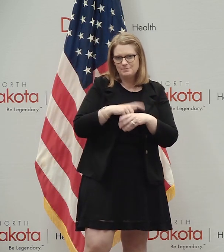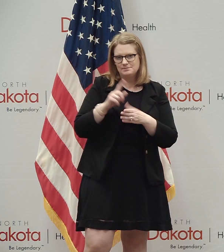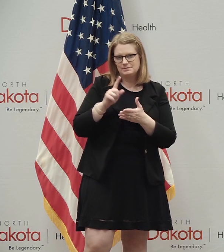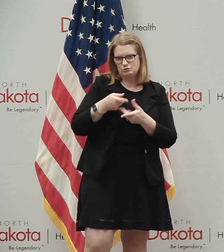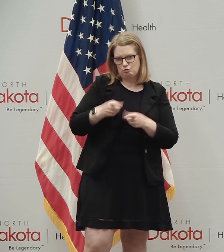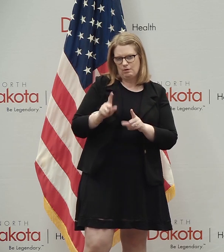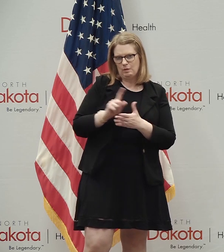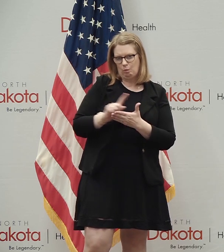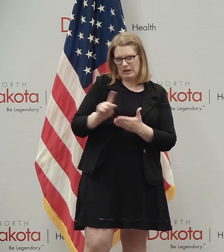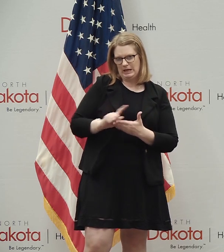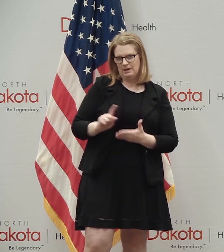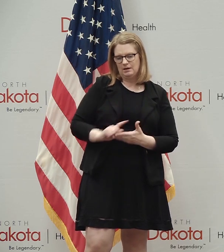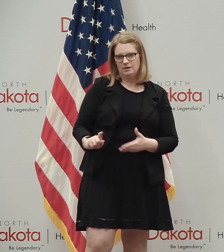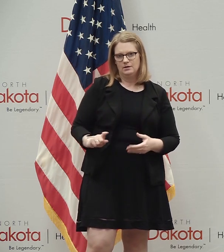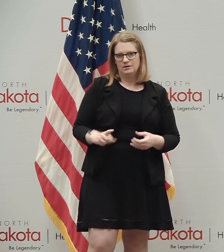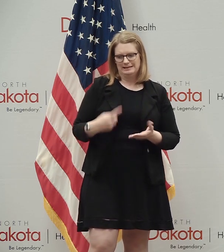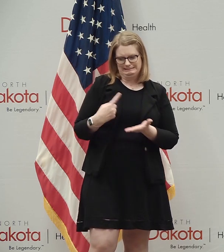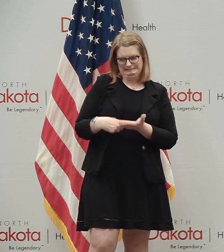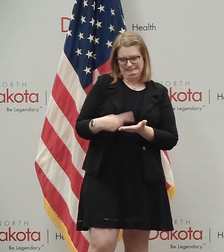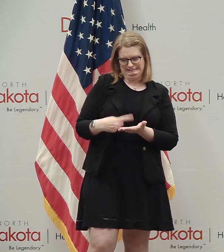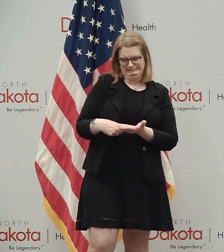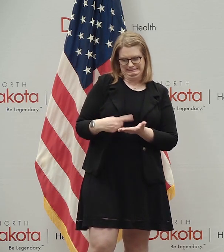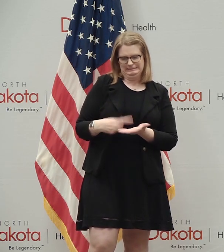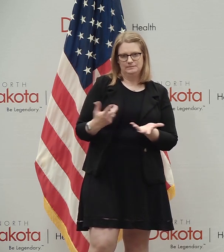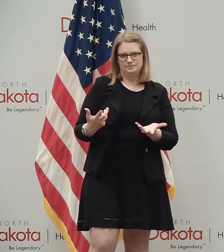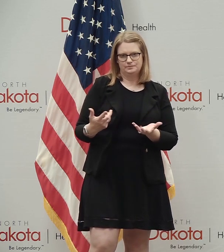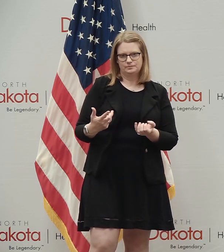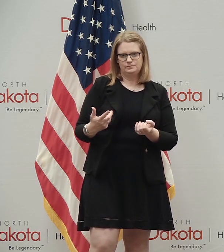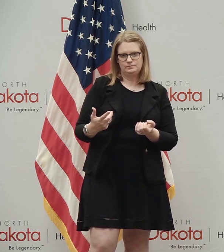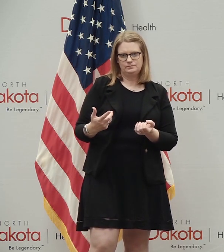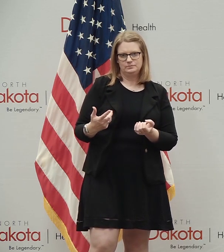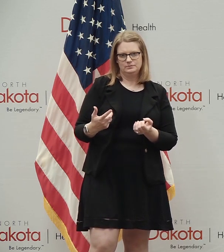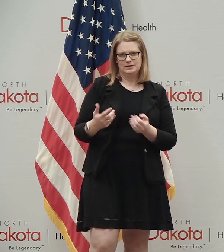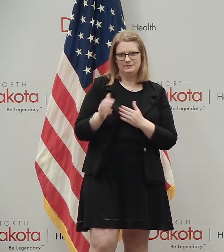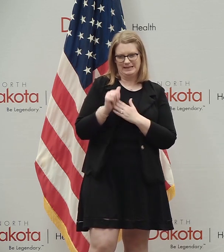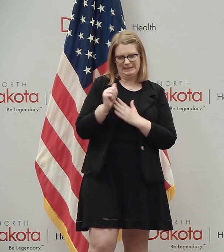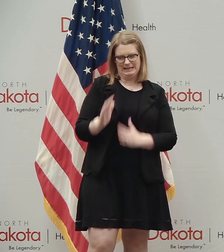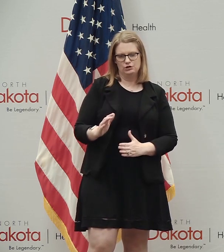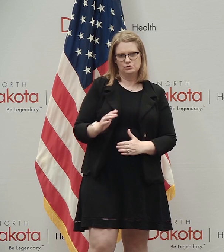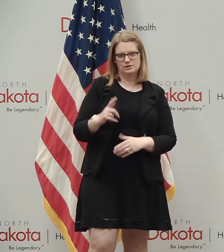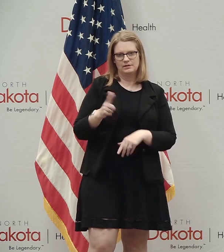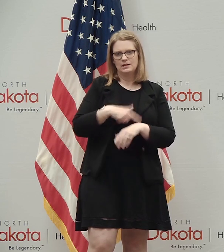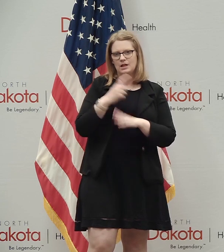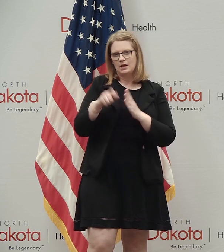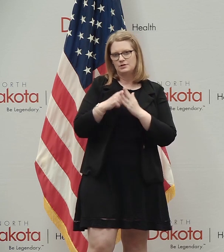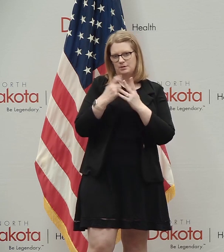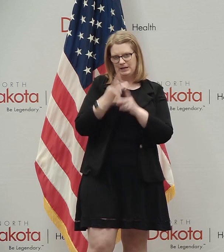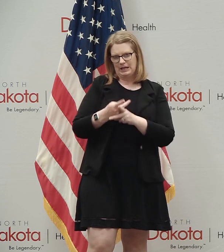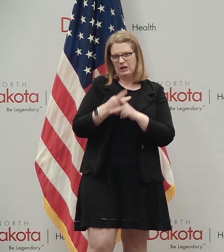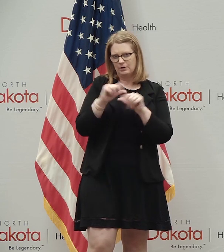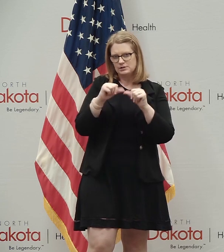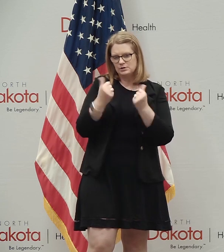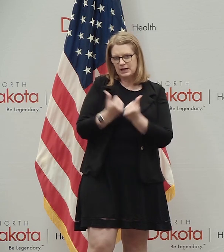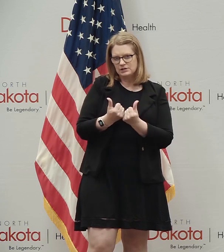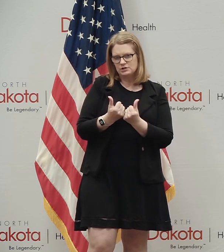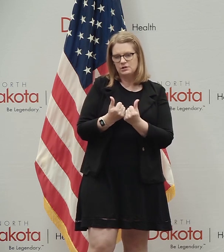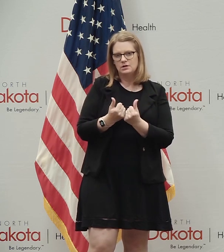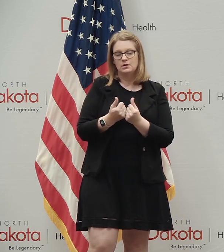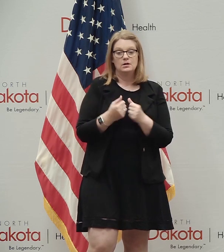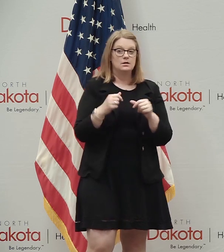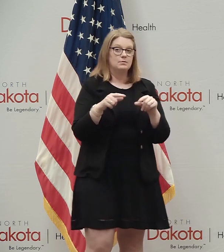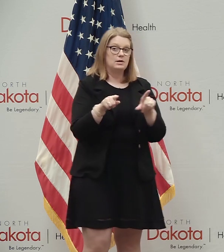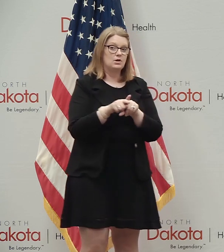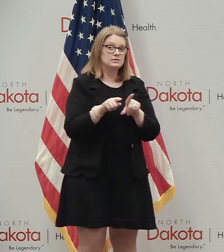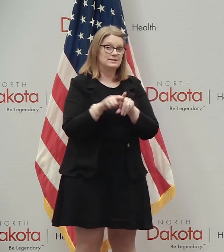in a discussion with the leaders of the Long-Term Care Association, but also because of the